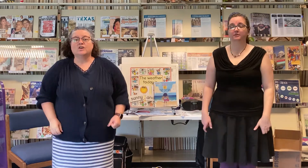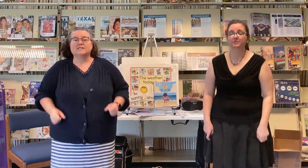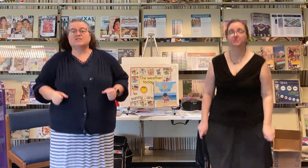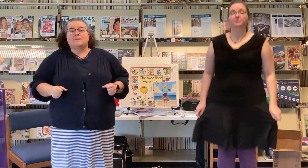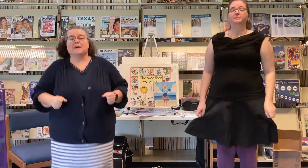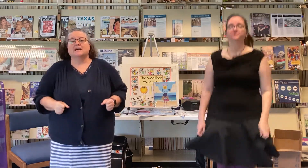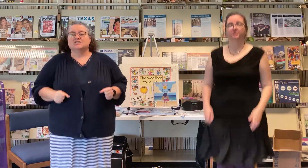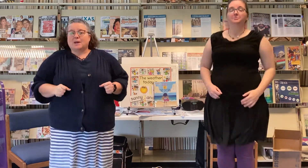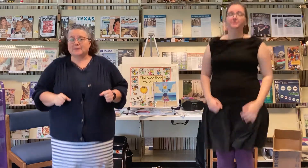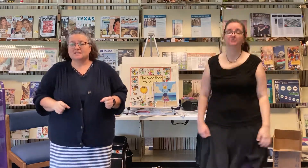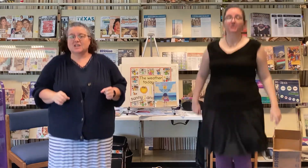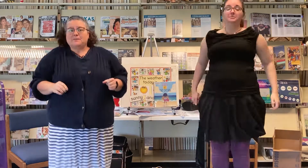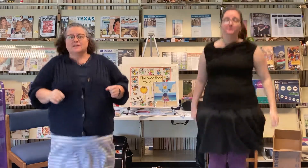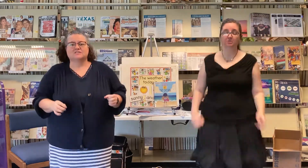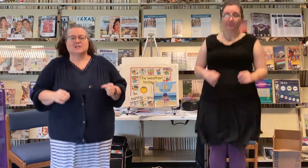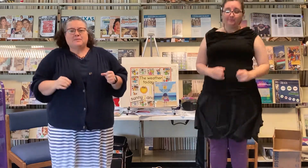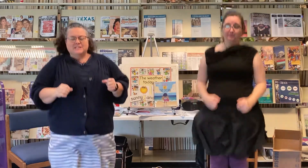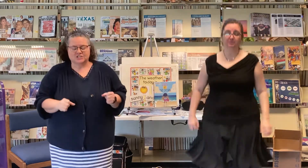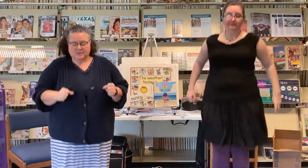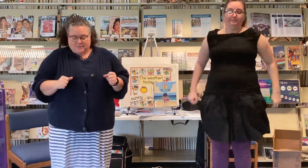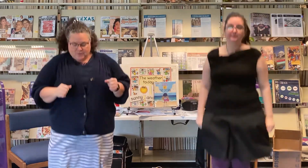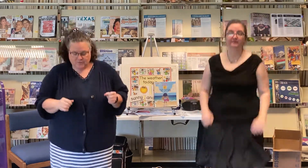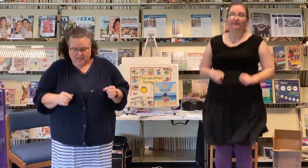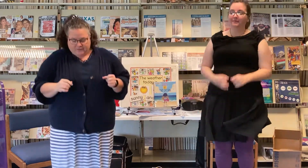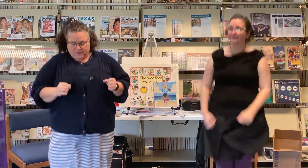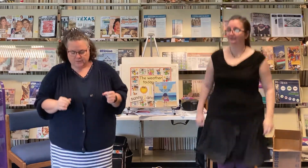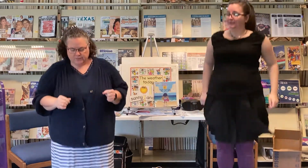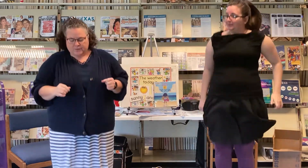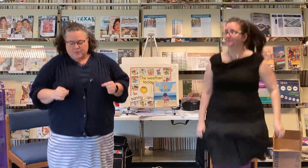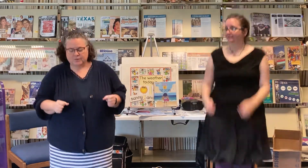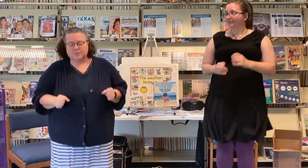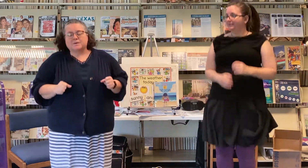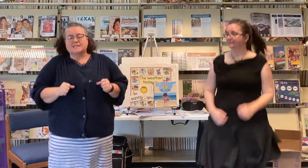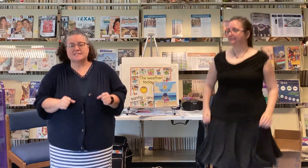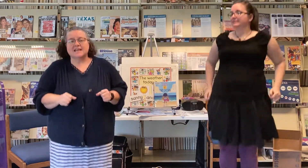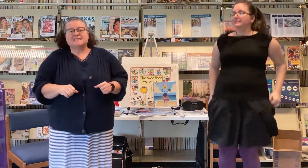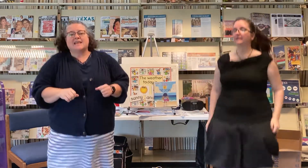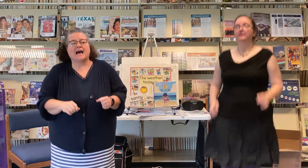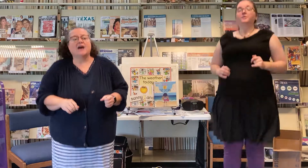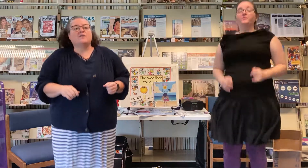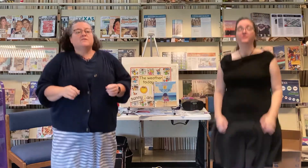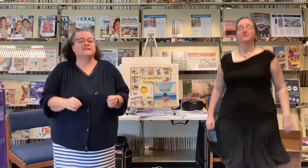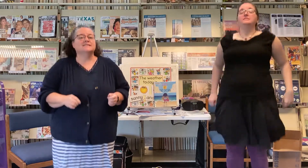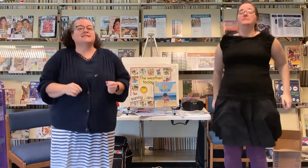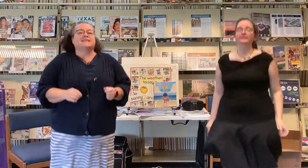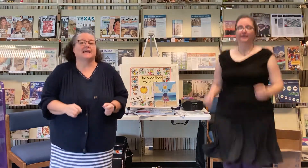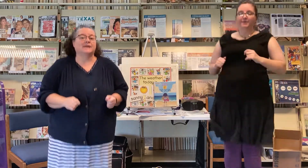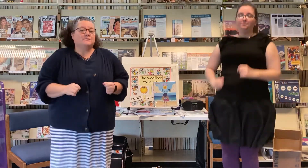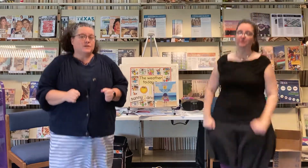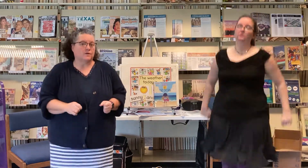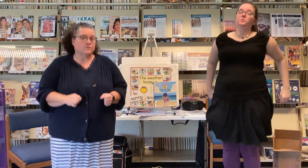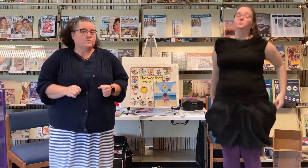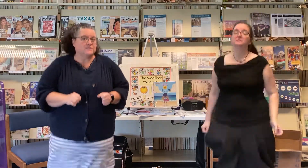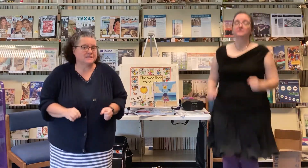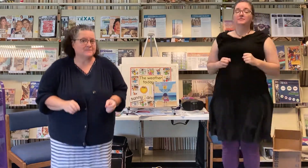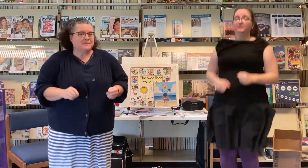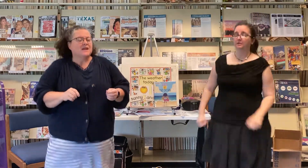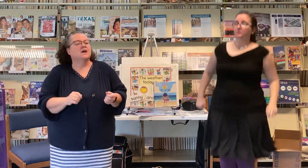Gonna jump, jump, jump, jump, jump around the room, 'cause that's how this game goes.